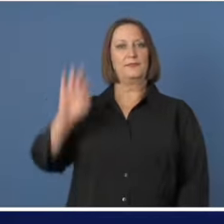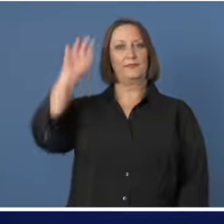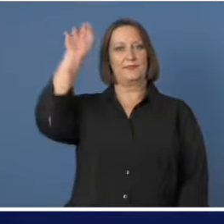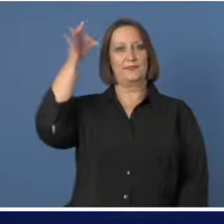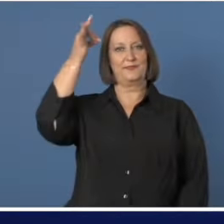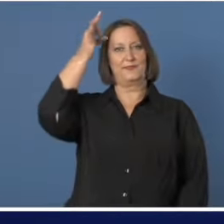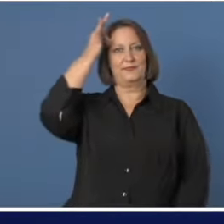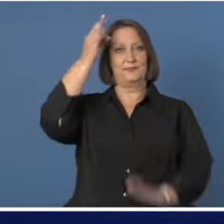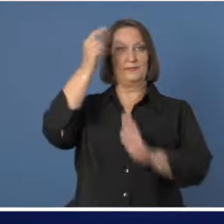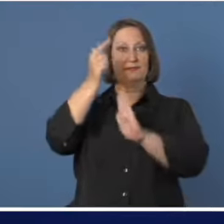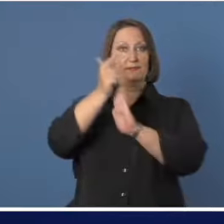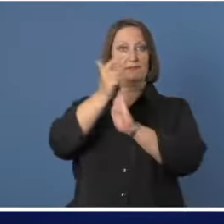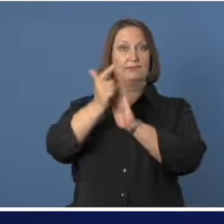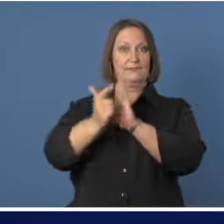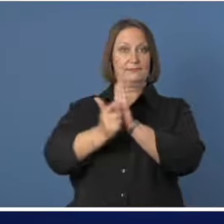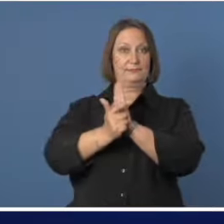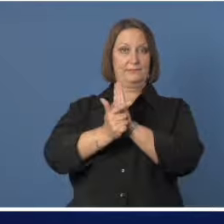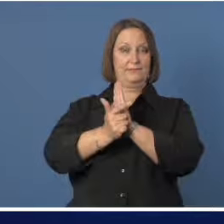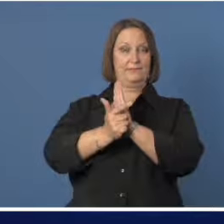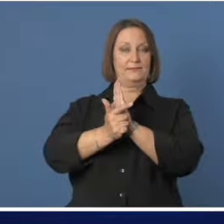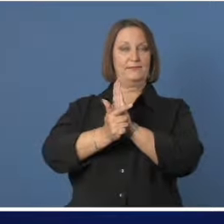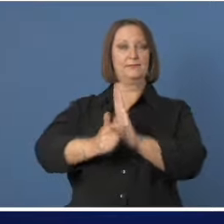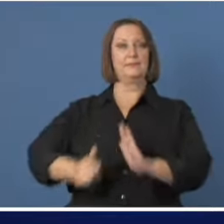Federal law.